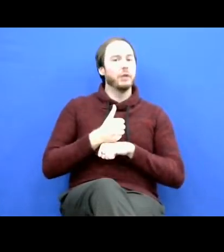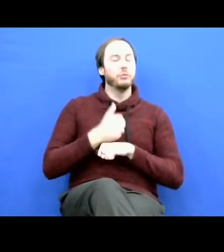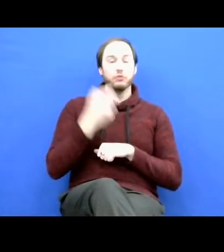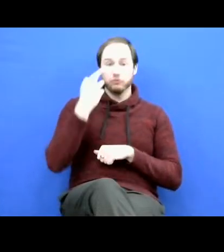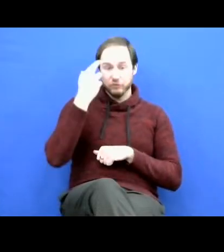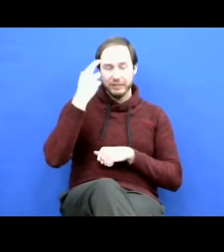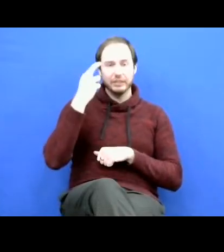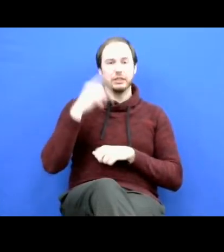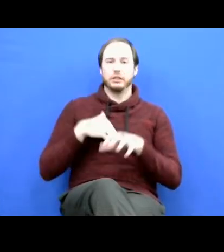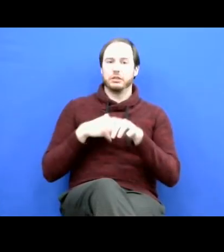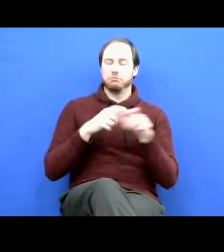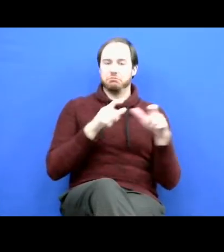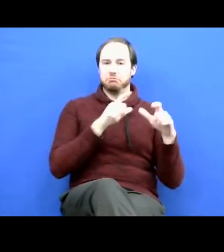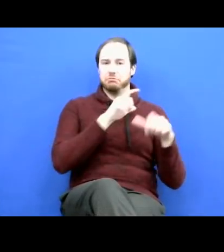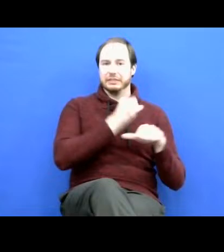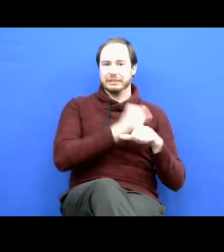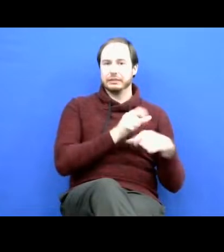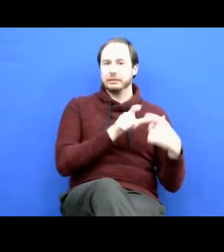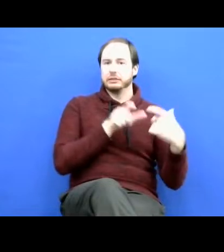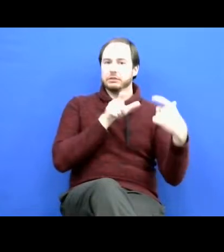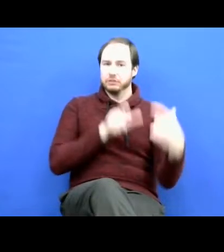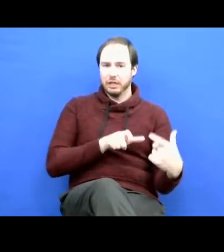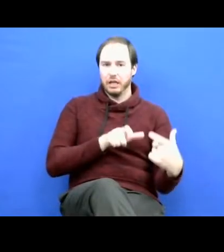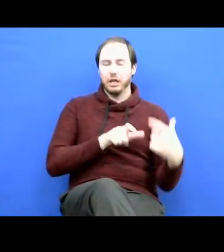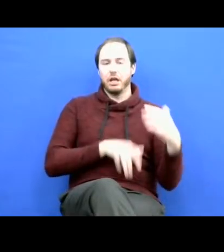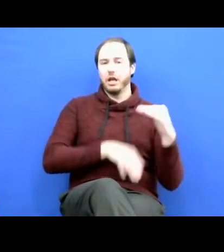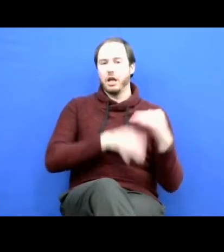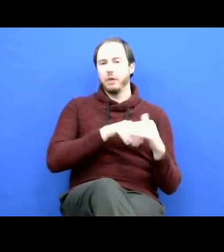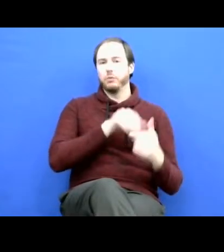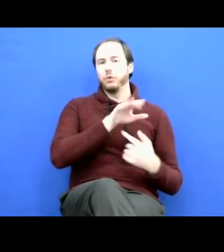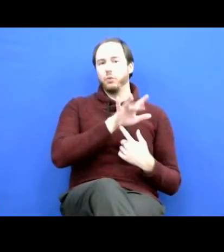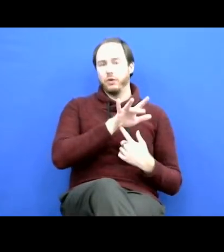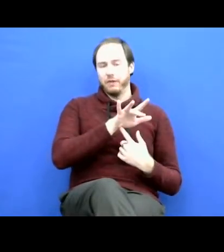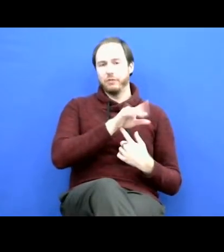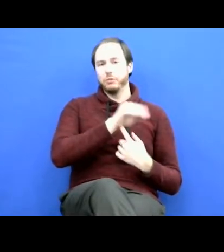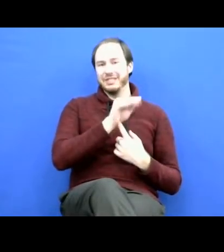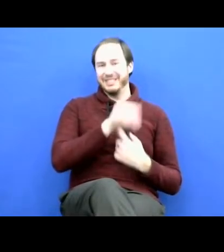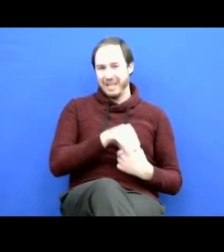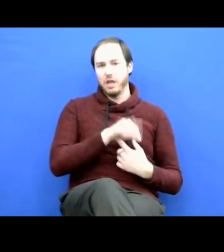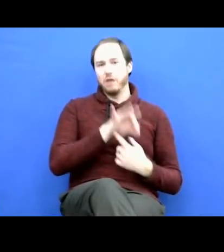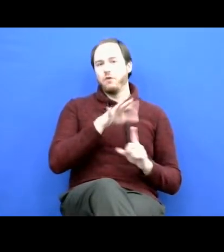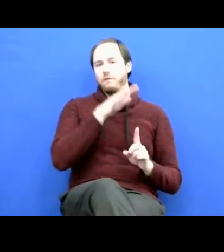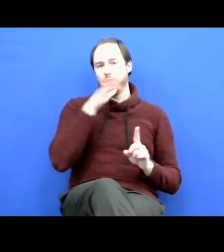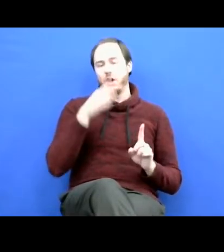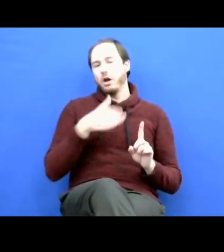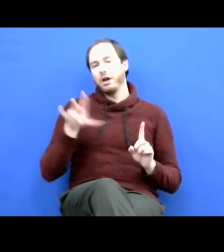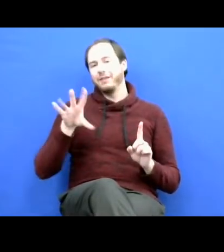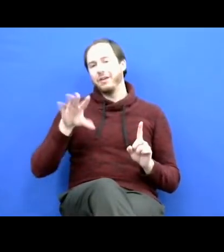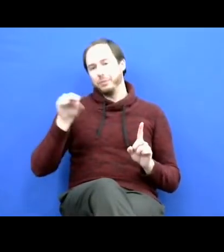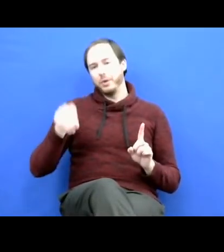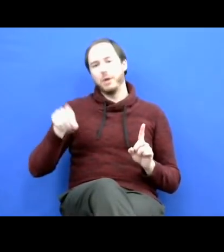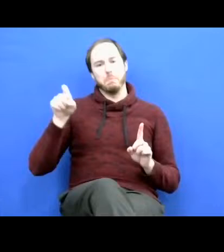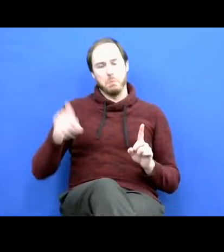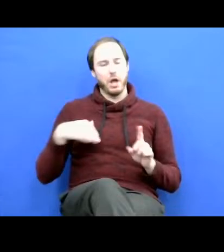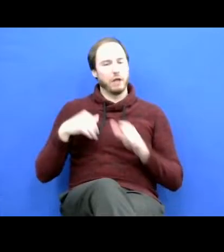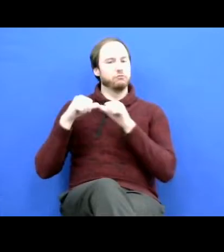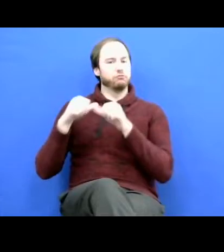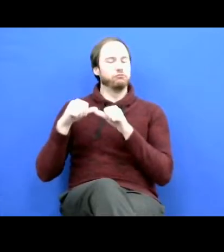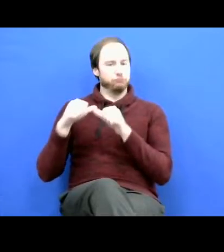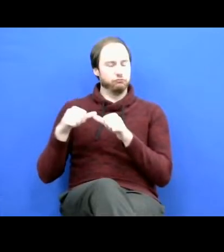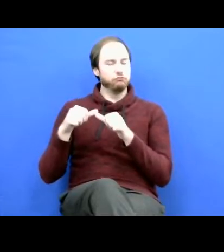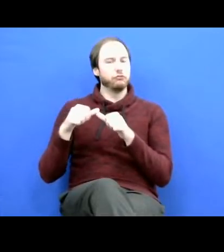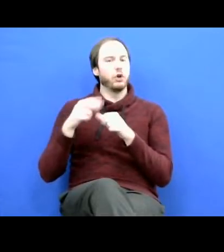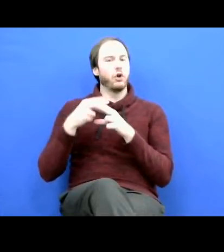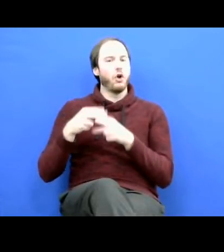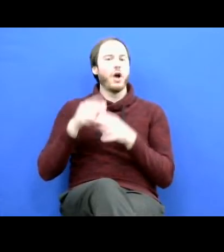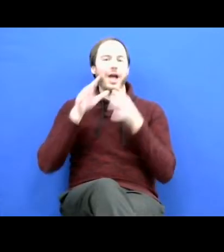in on up to 25% of the farm, and then the remainder of the farm would have to have an agricultural easement placed on